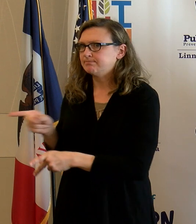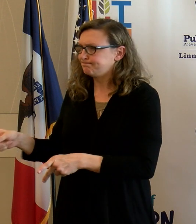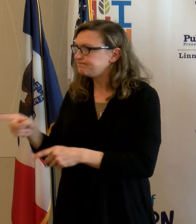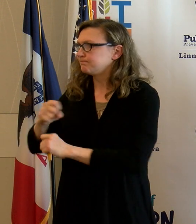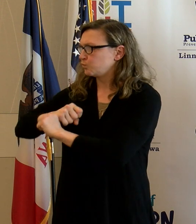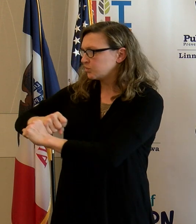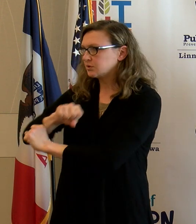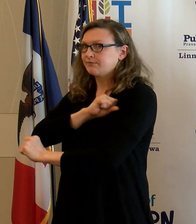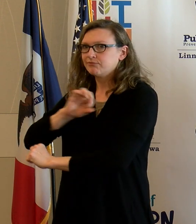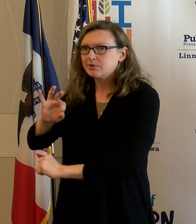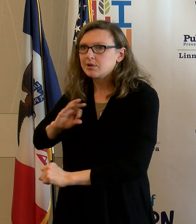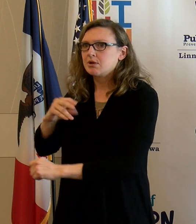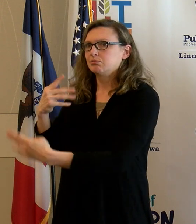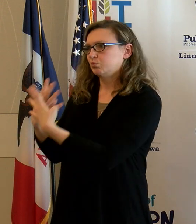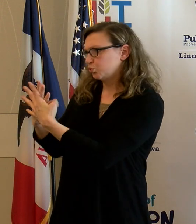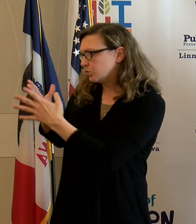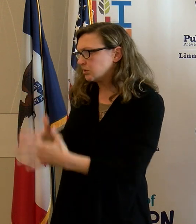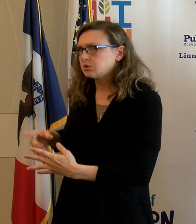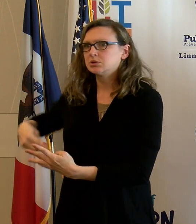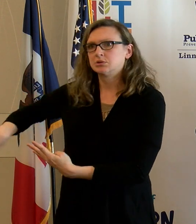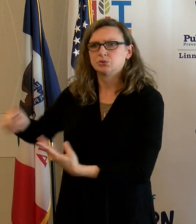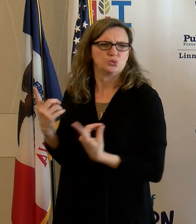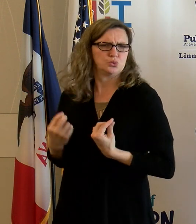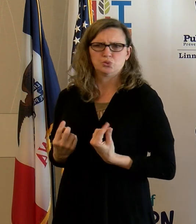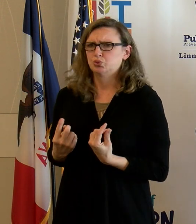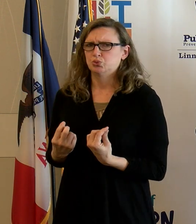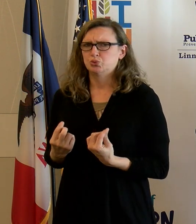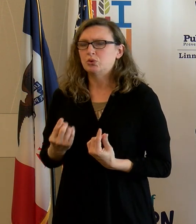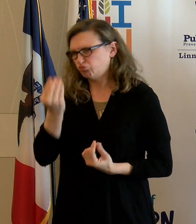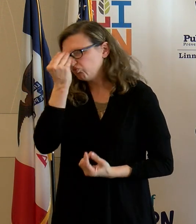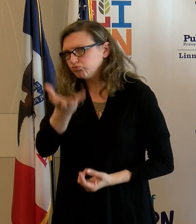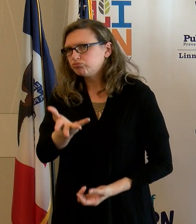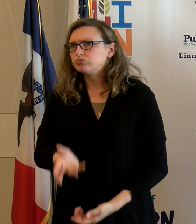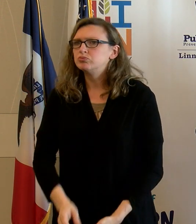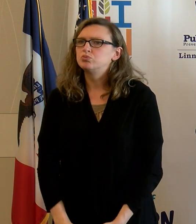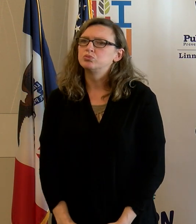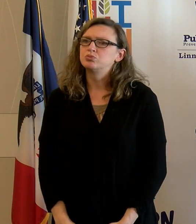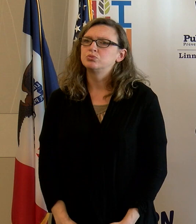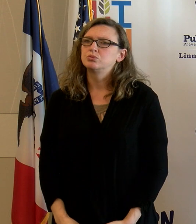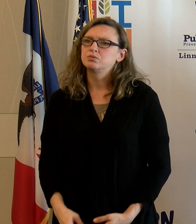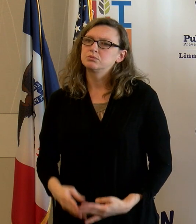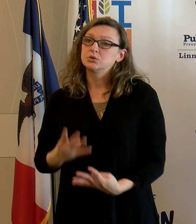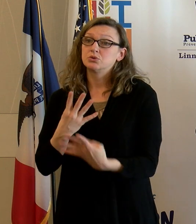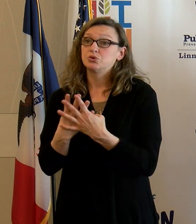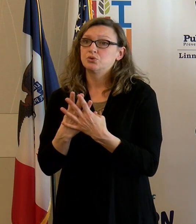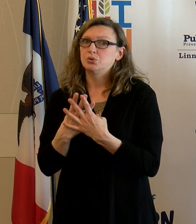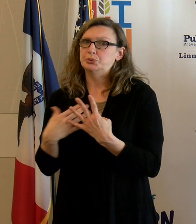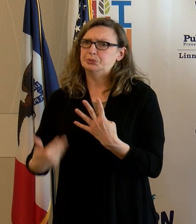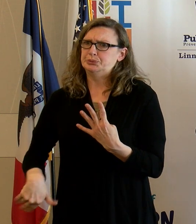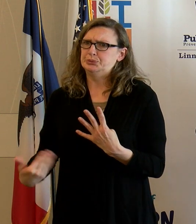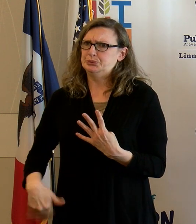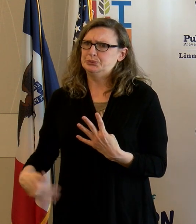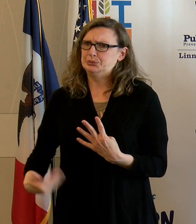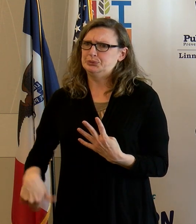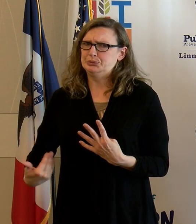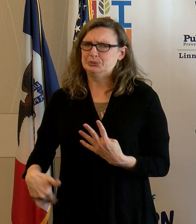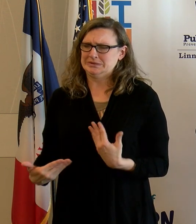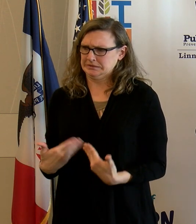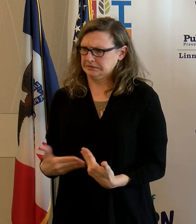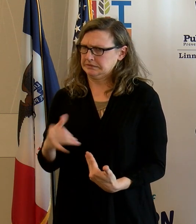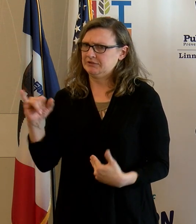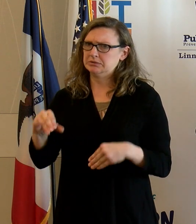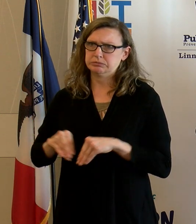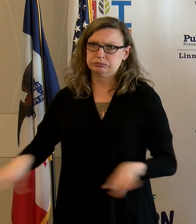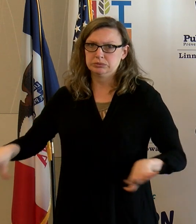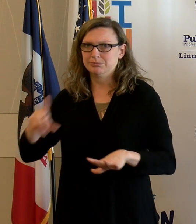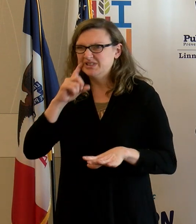also our inmates. By design, the jail is really susceptible to infection because of the number of people